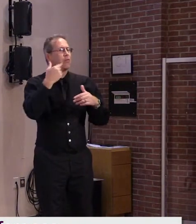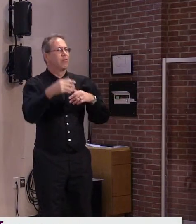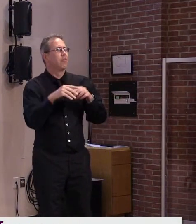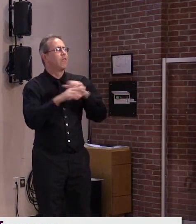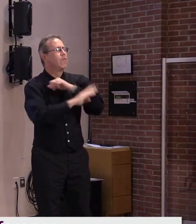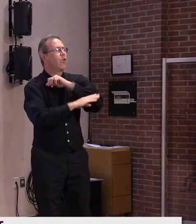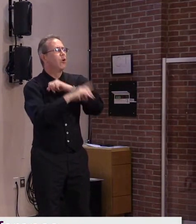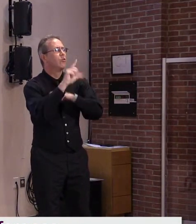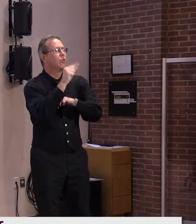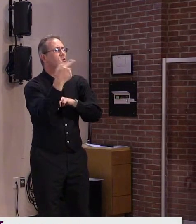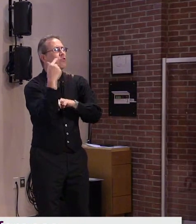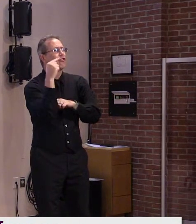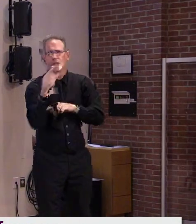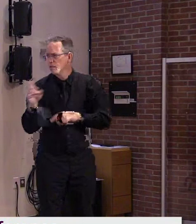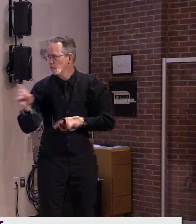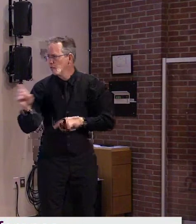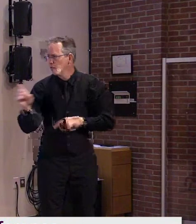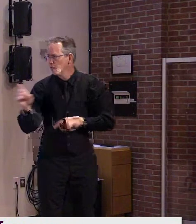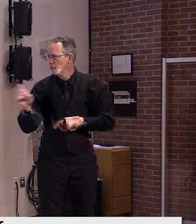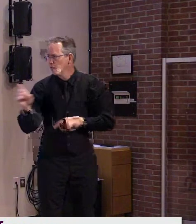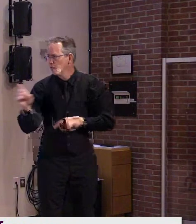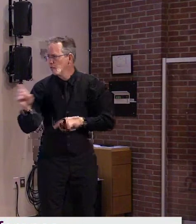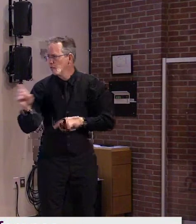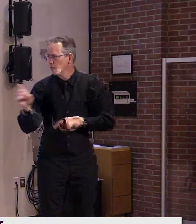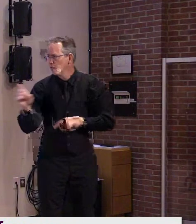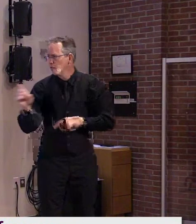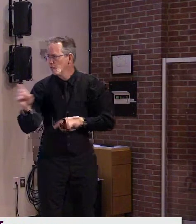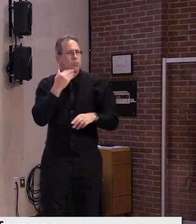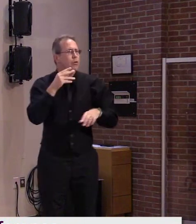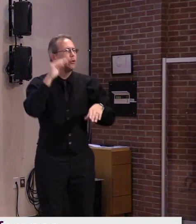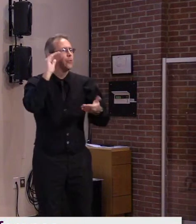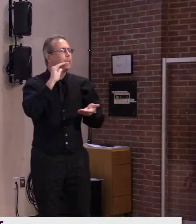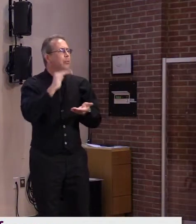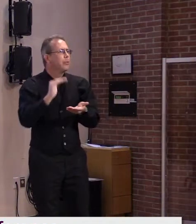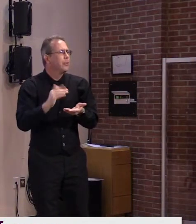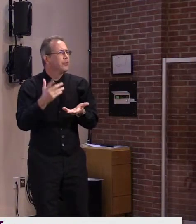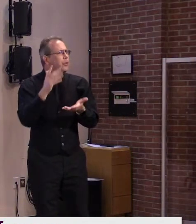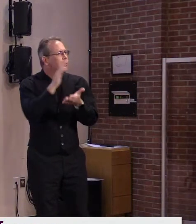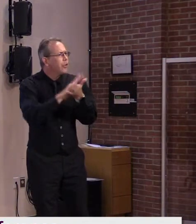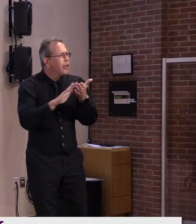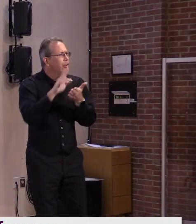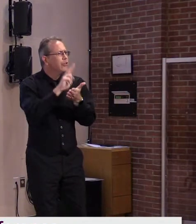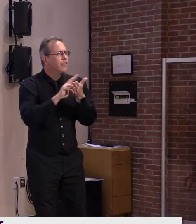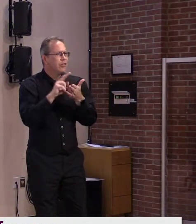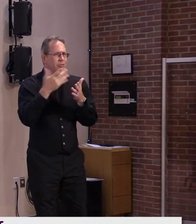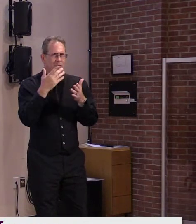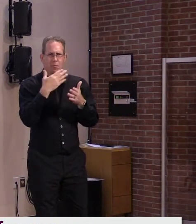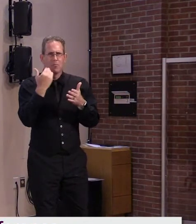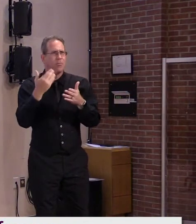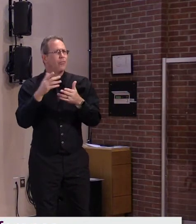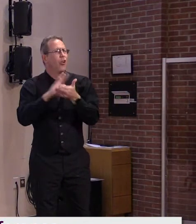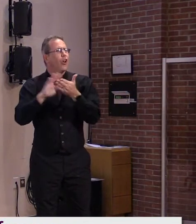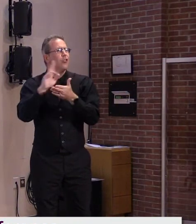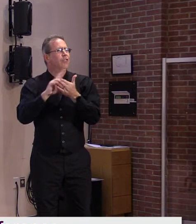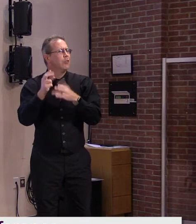5 weeks compared to the spring 2021. There are also more students on campus doing in-person education as well, 8 or